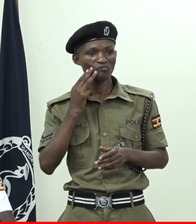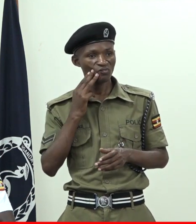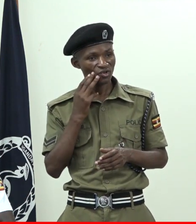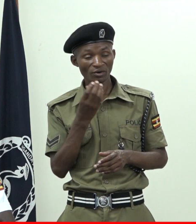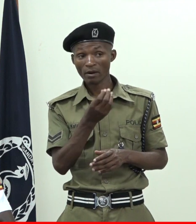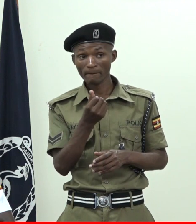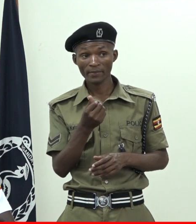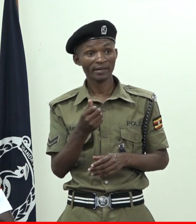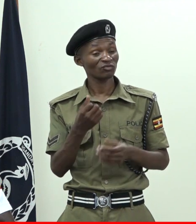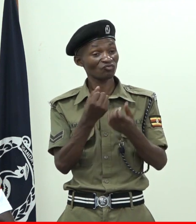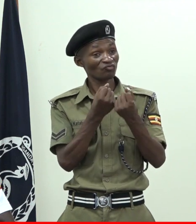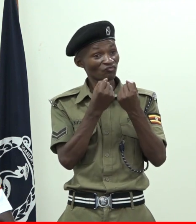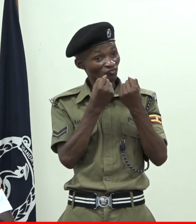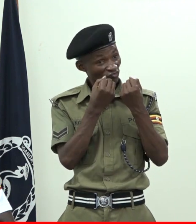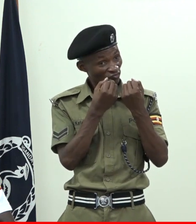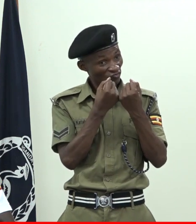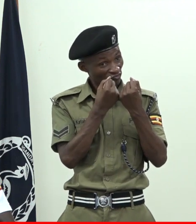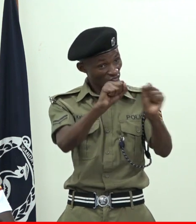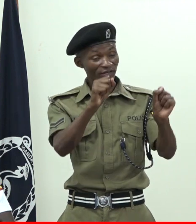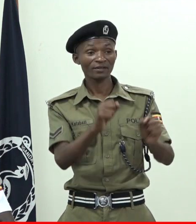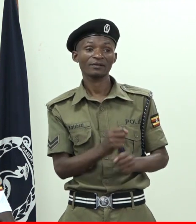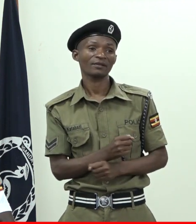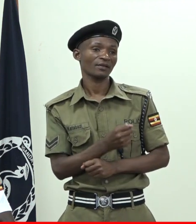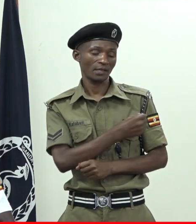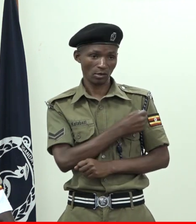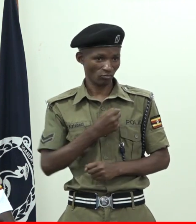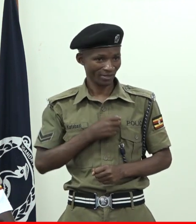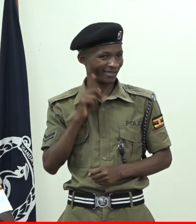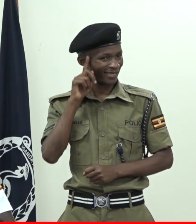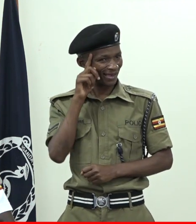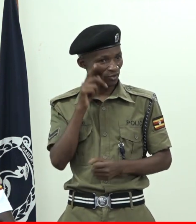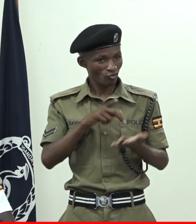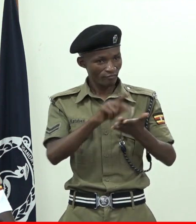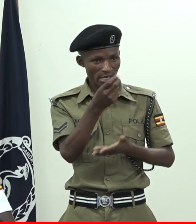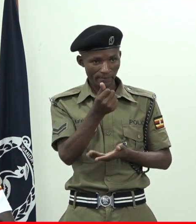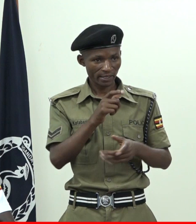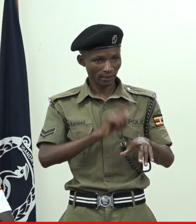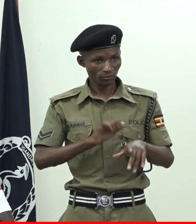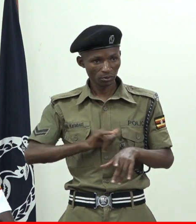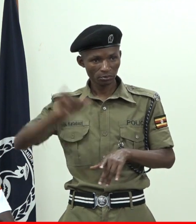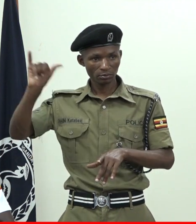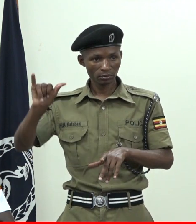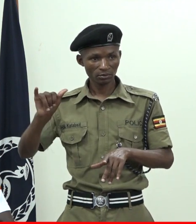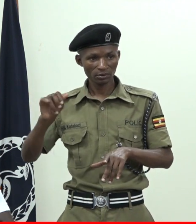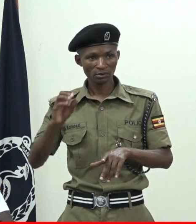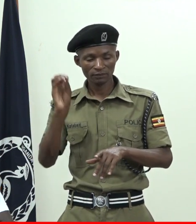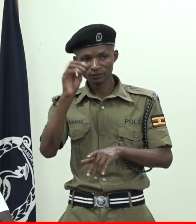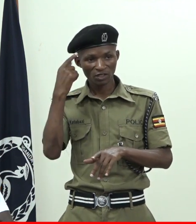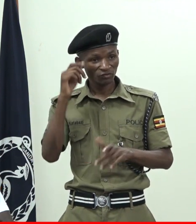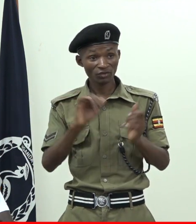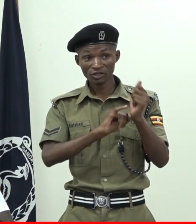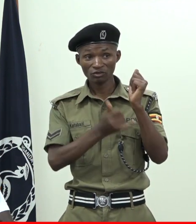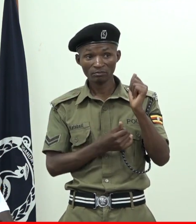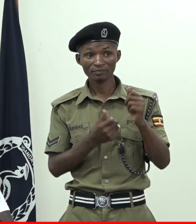be freed. You can imagine you pay money as you leave for this job, but at the same